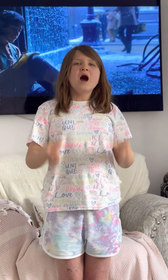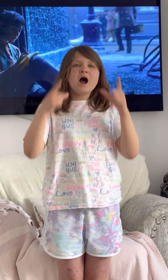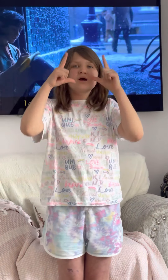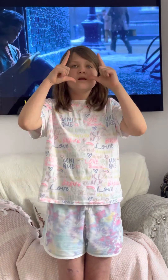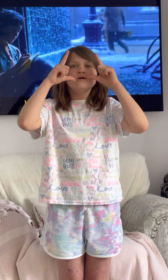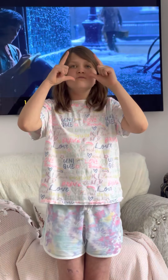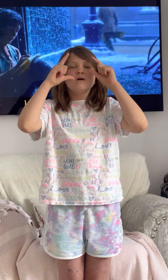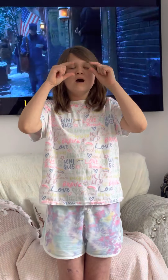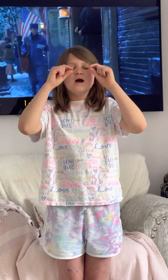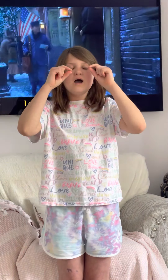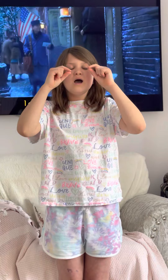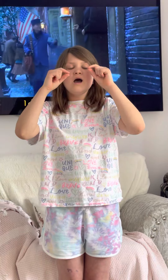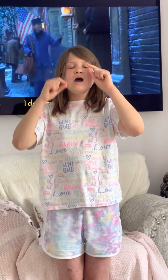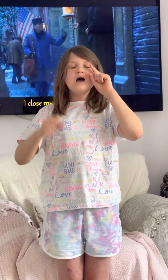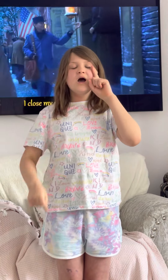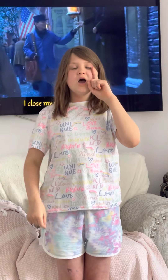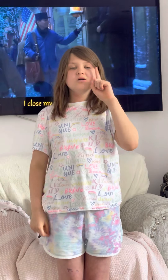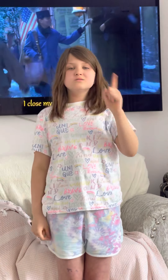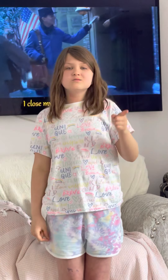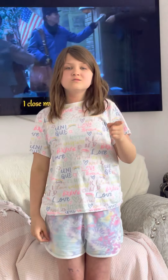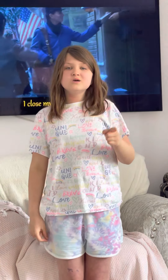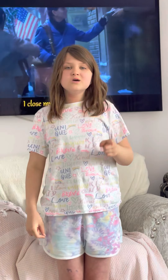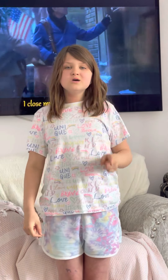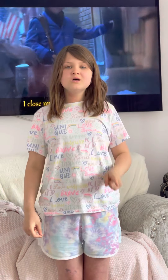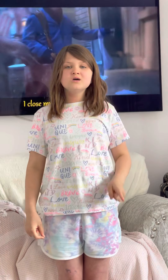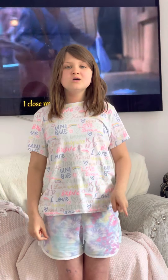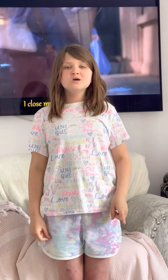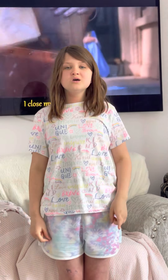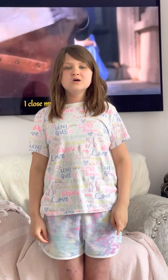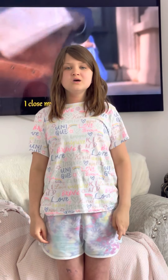I close my eyes to see.